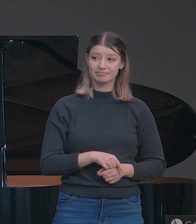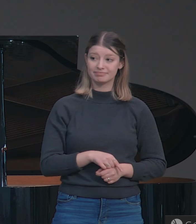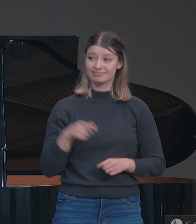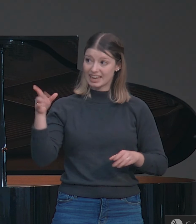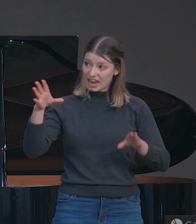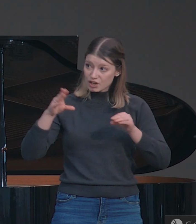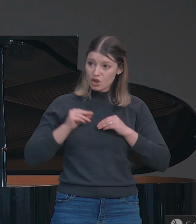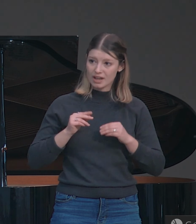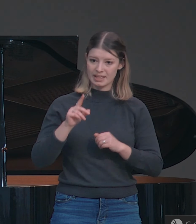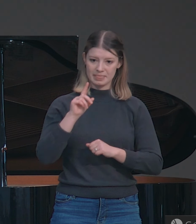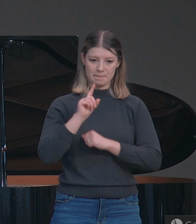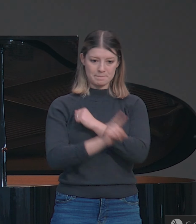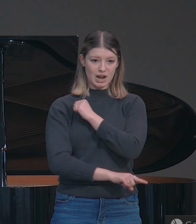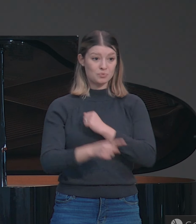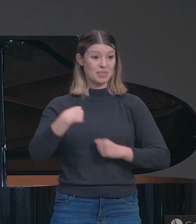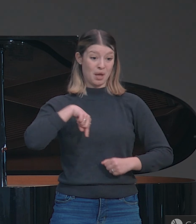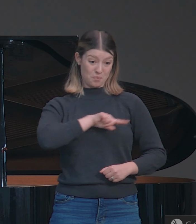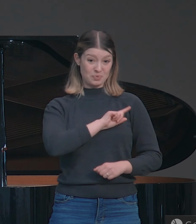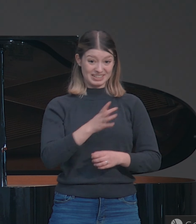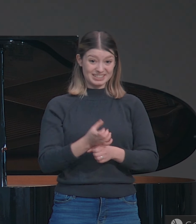you deserve.